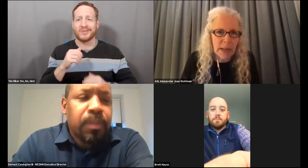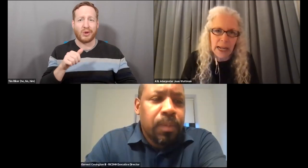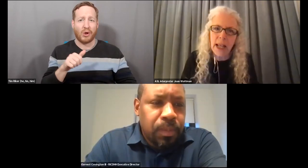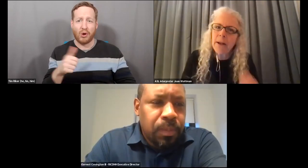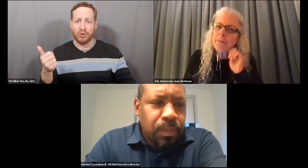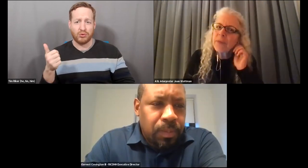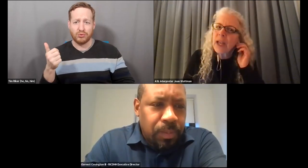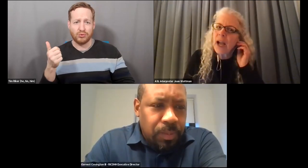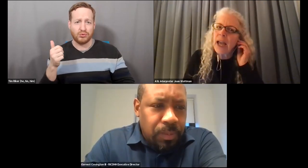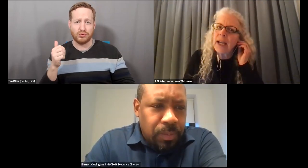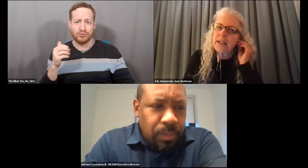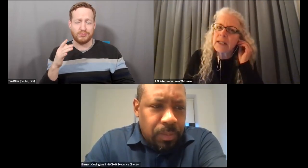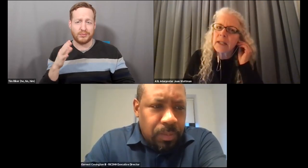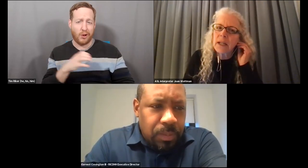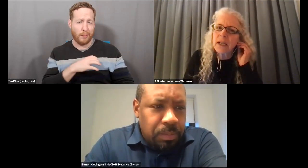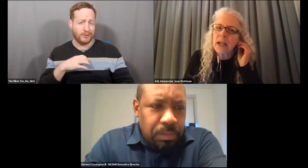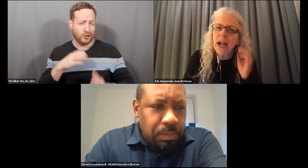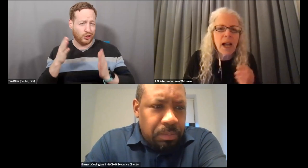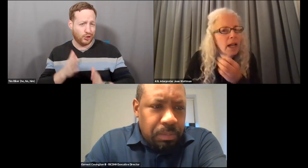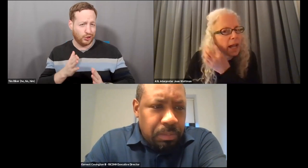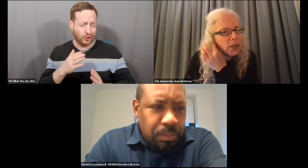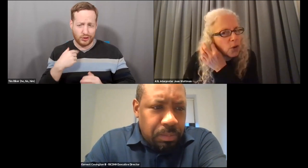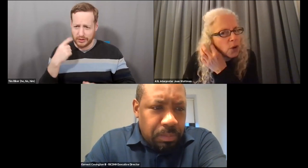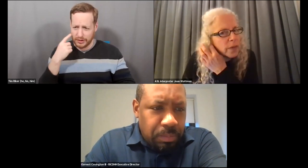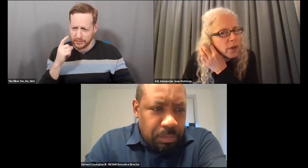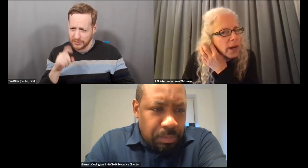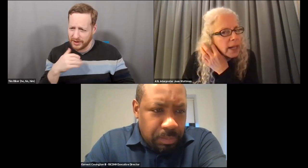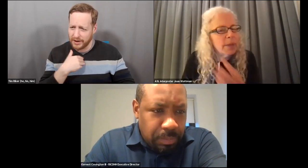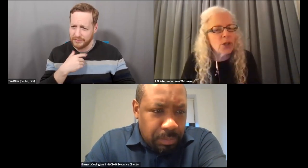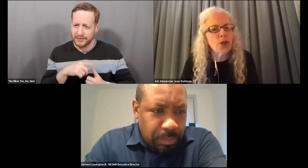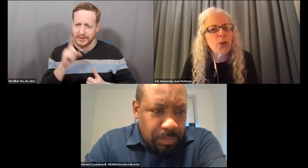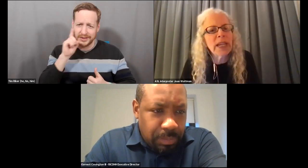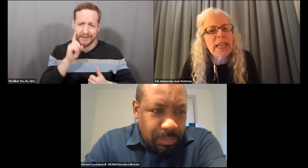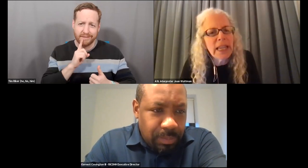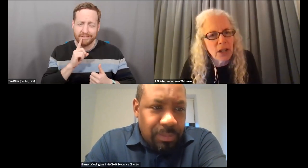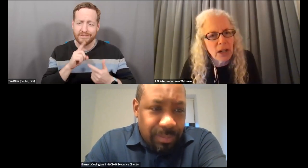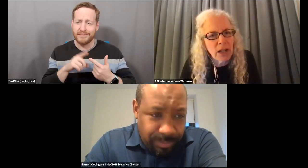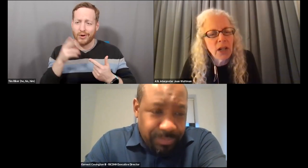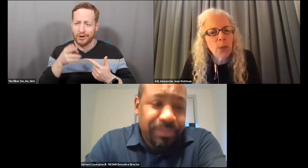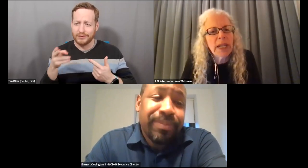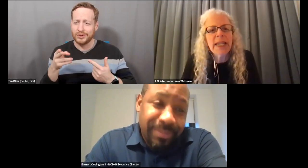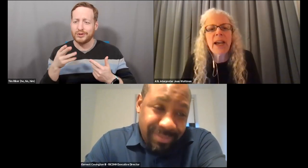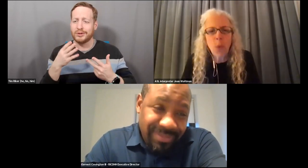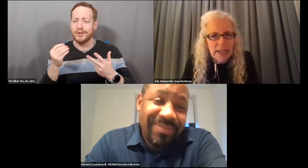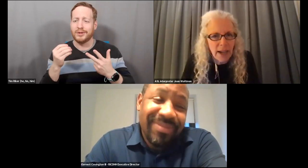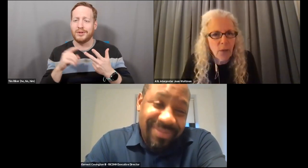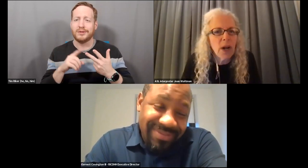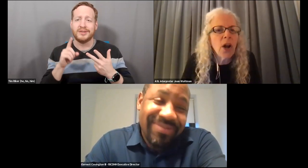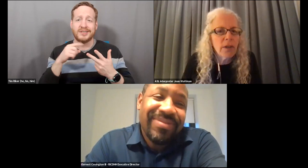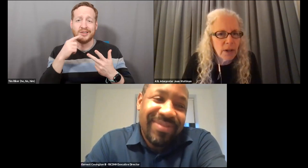committee. And I don't know if there are any commissioners who are here. We need to have one deaf, one hard of hearing,